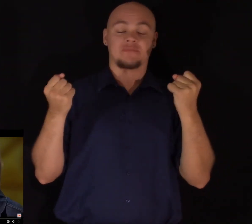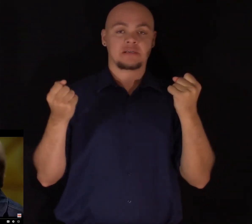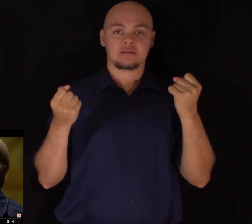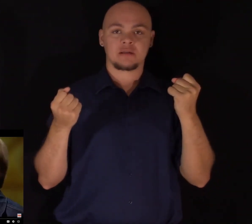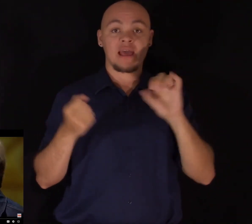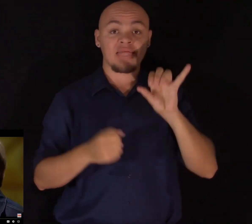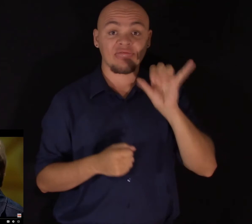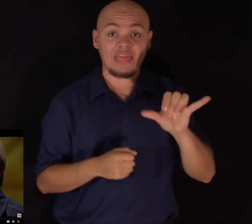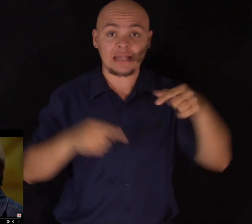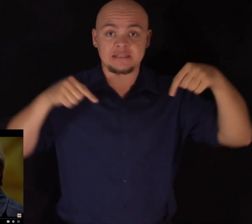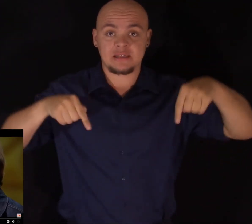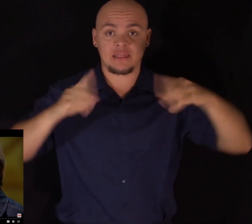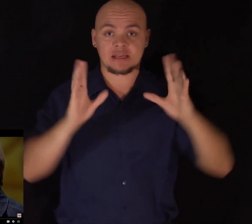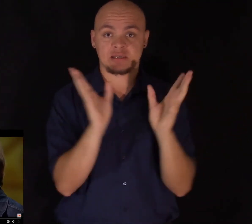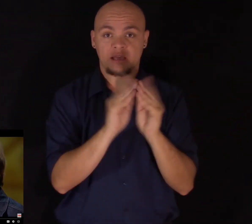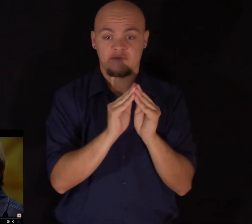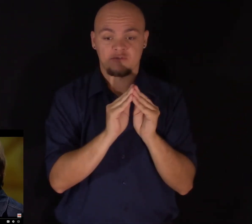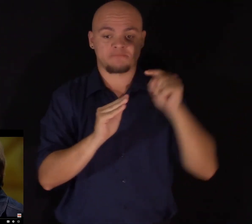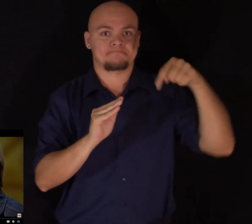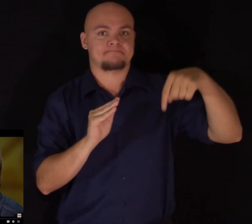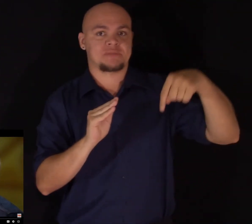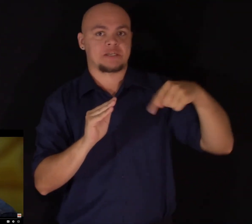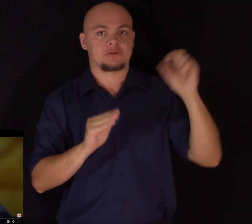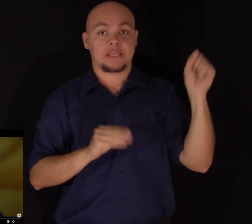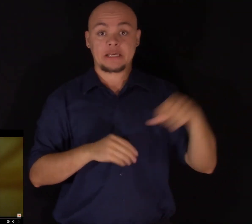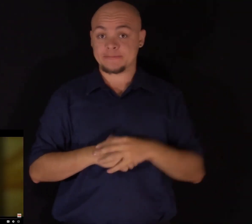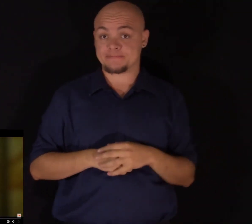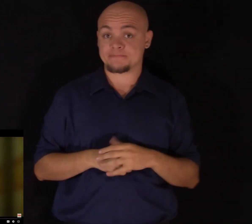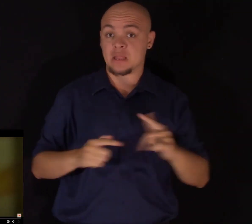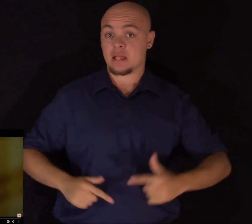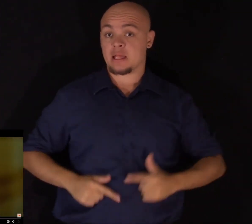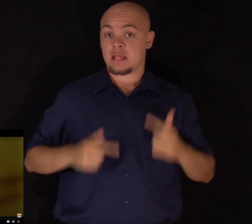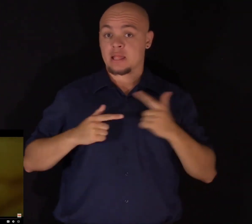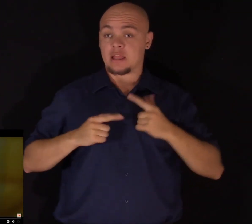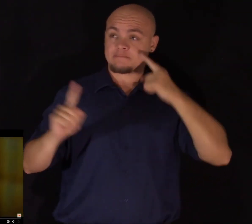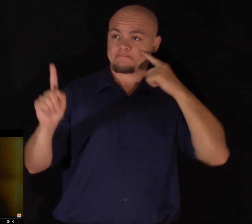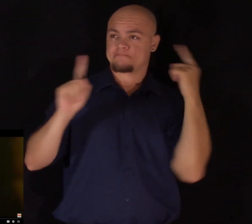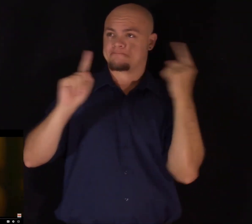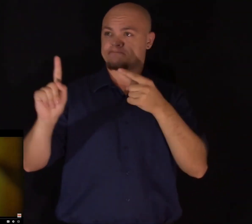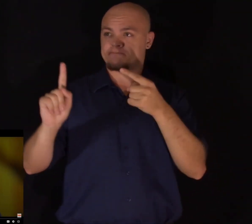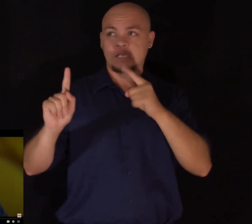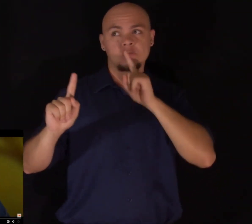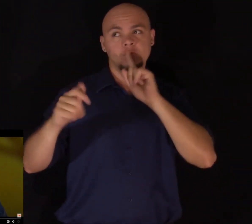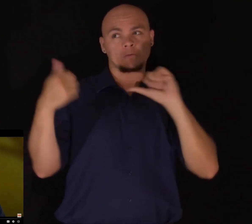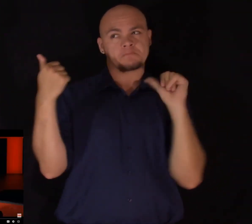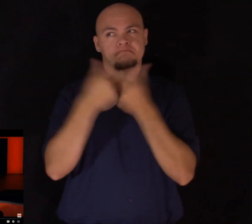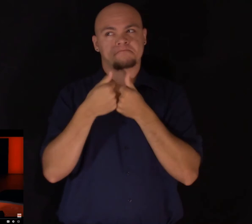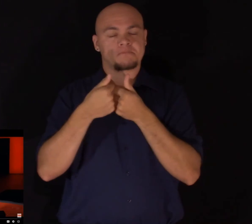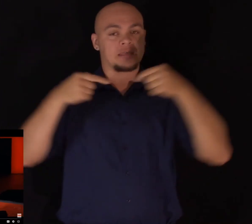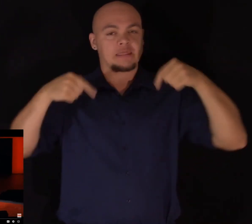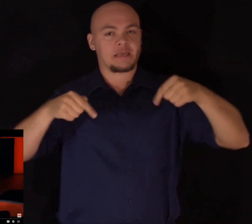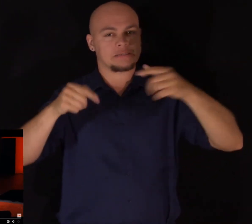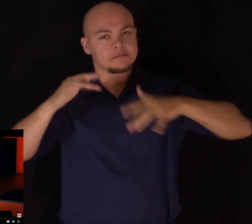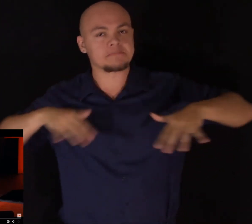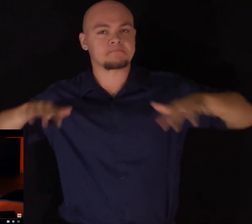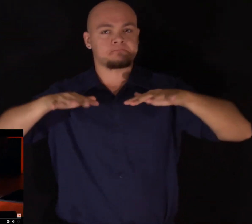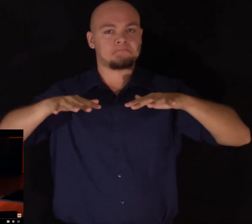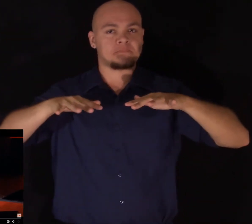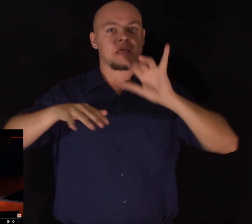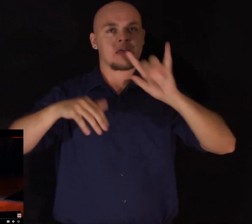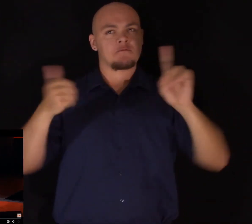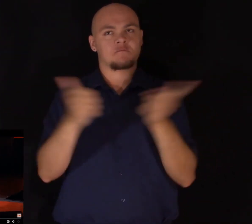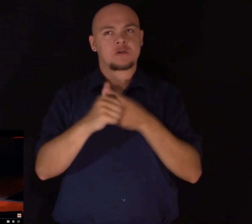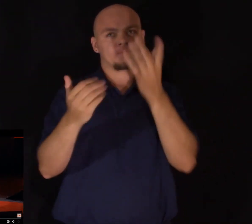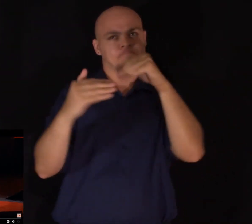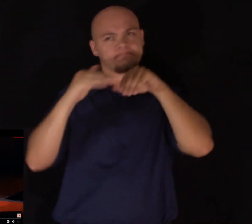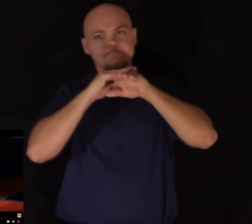And that's what this conference to me is about. That's what life is about daring greatly, about being in the arena. When you walk up to that arena and you